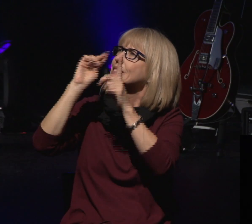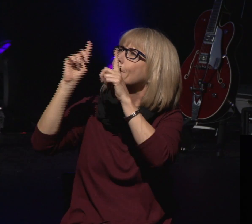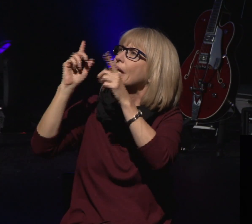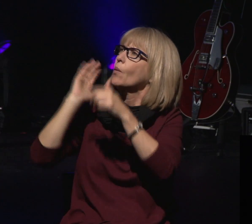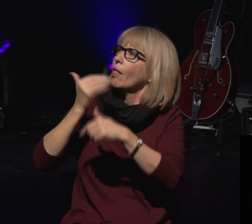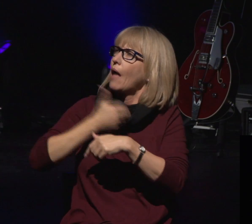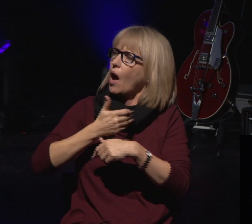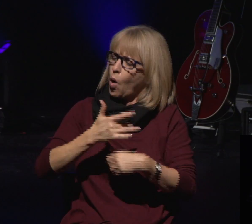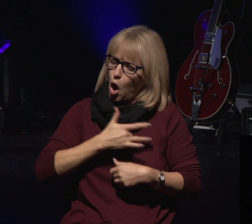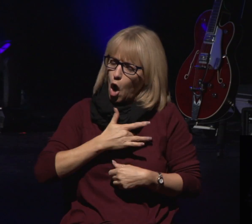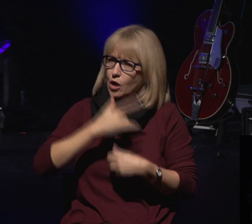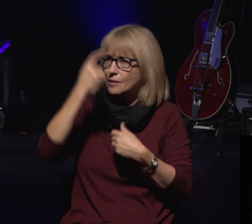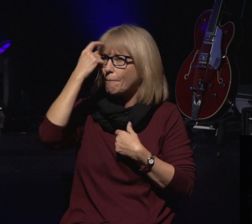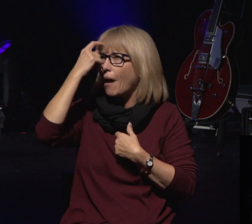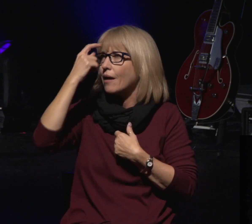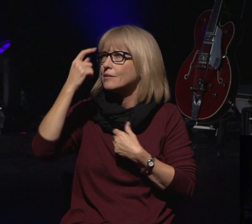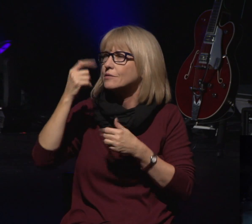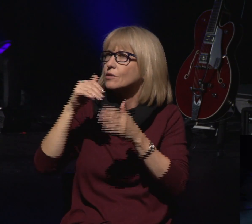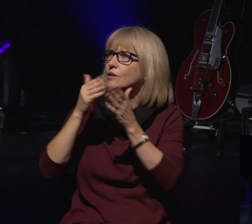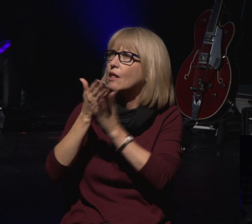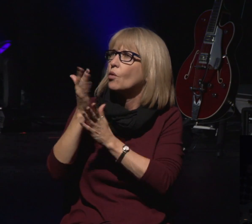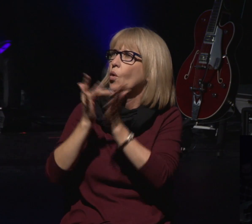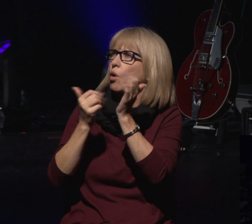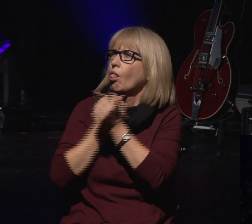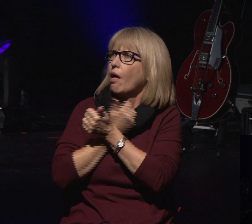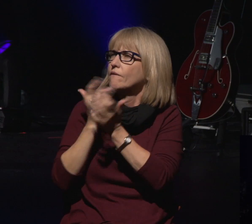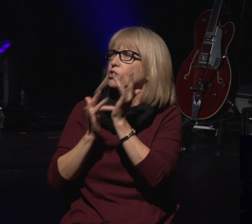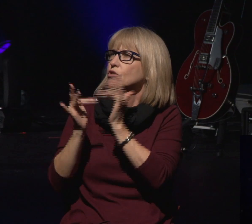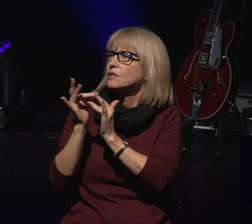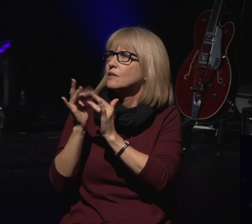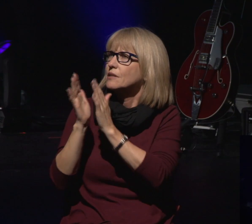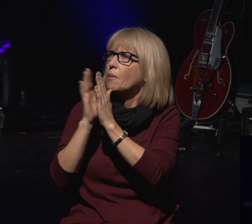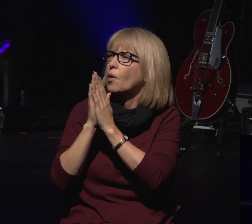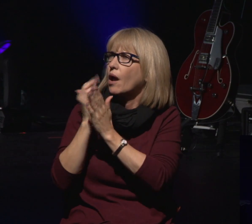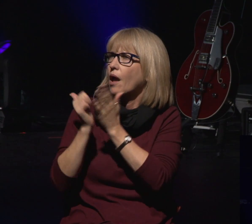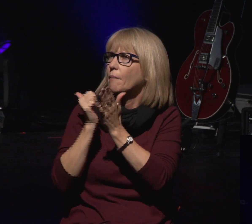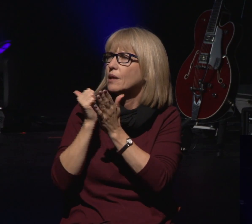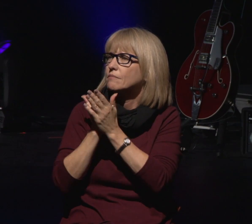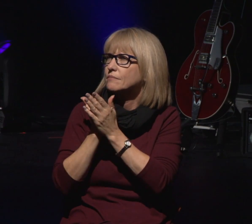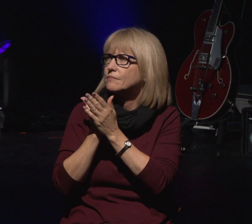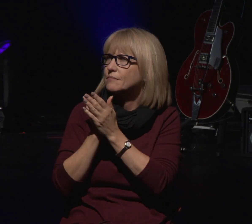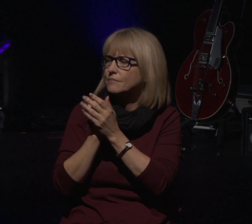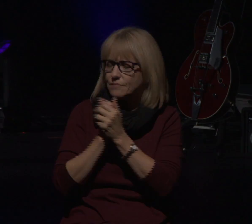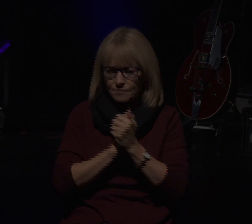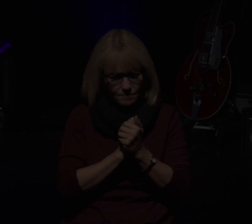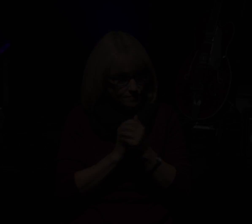pray. Amen. God is faithful